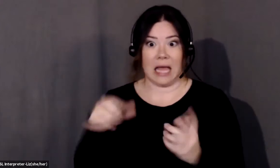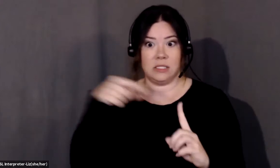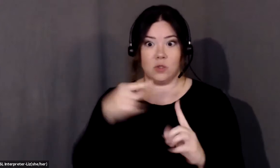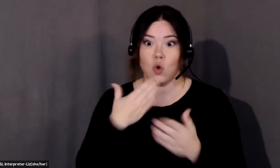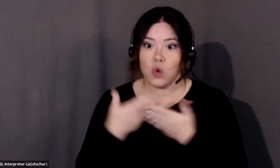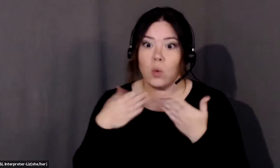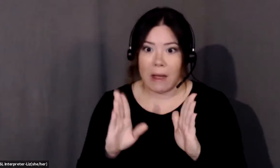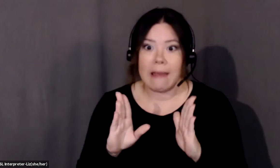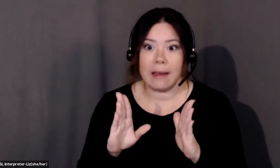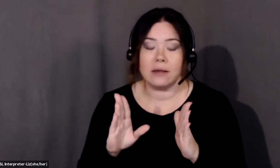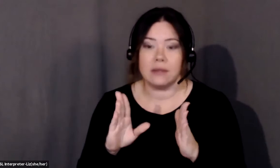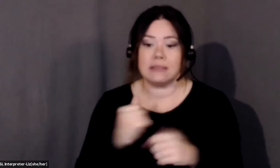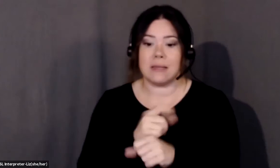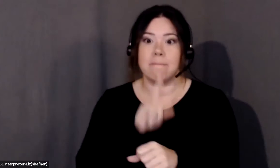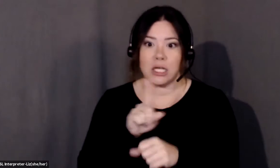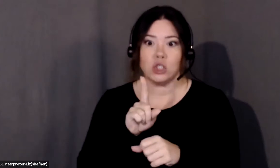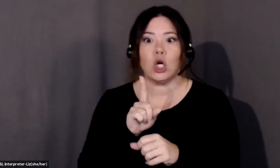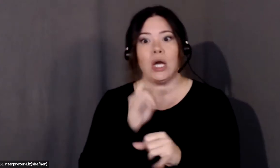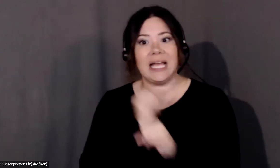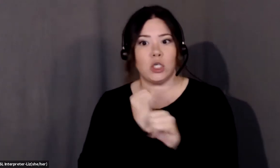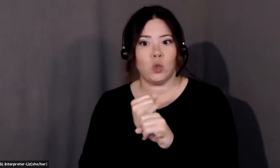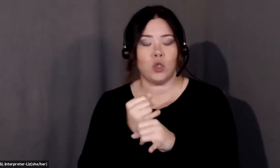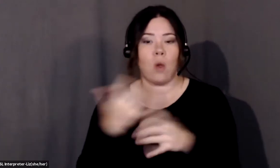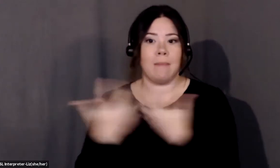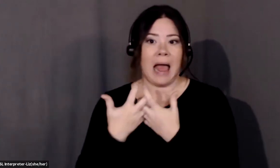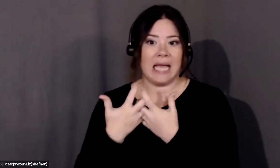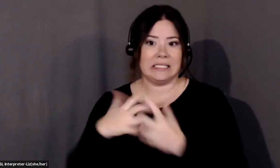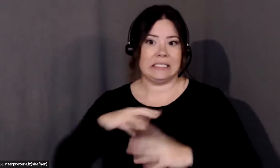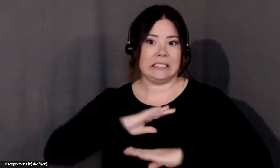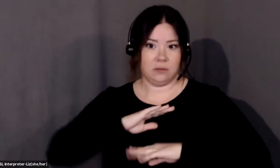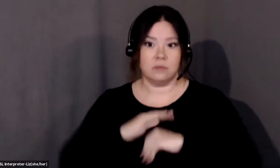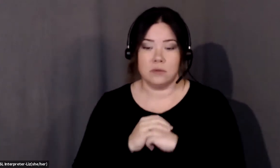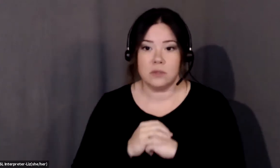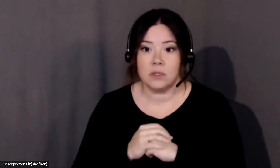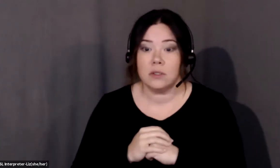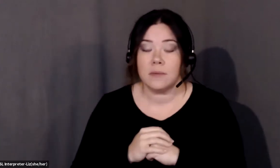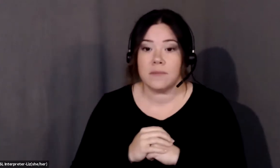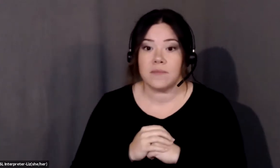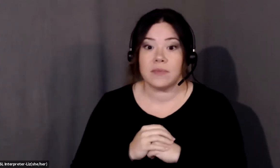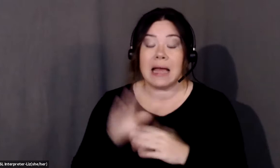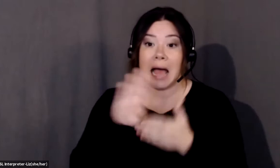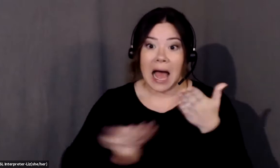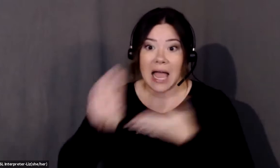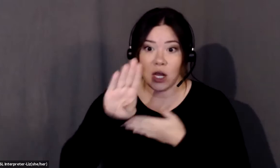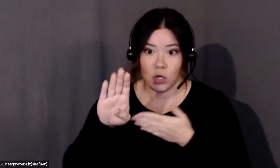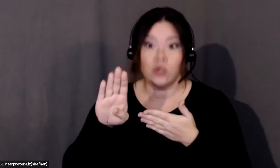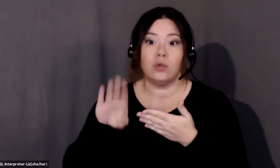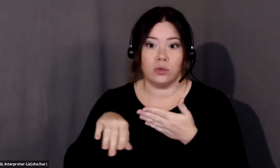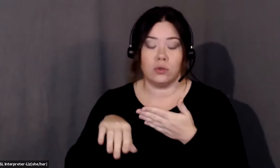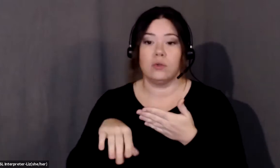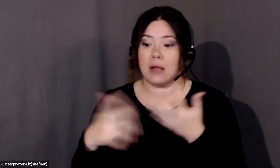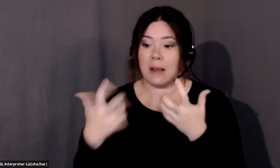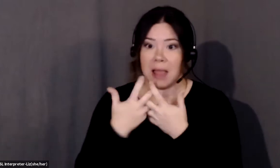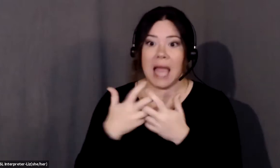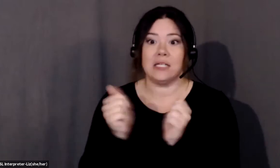ensuring institutional compliance, higher education compliance with Section 504 and